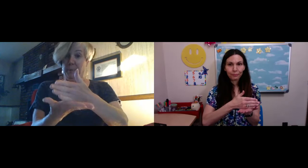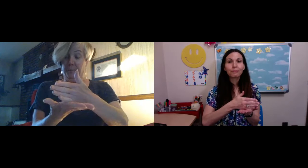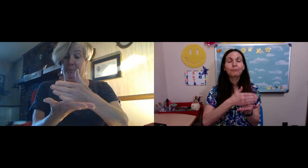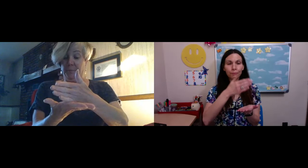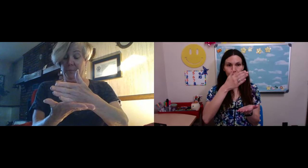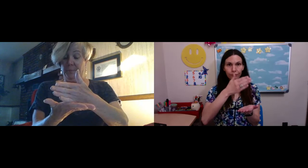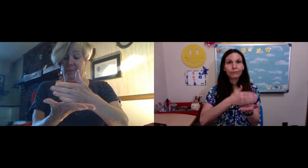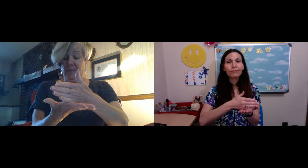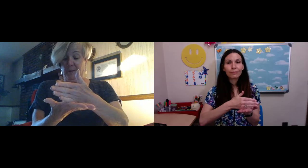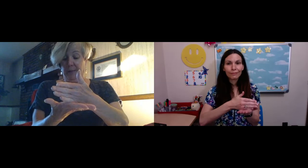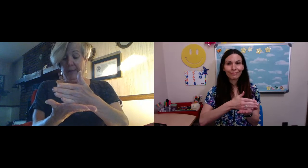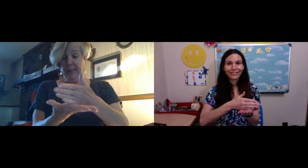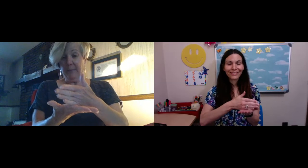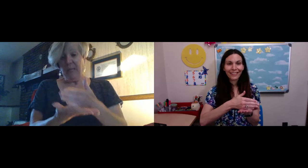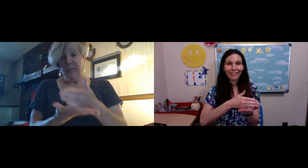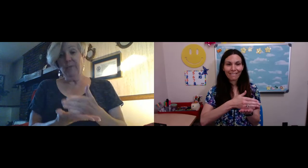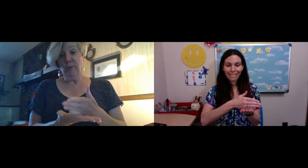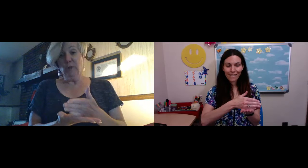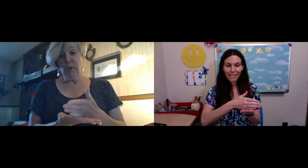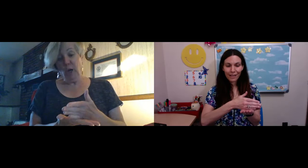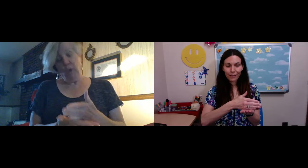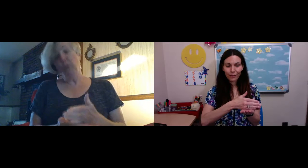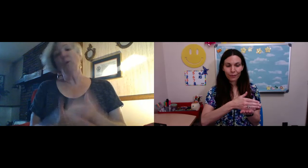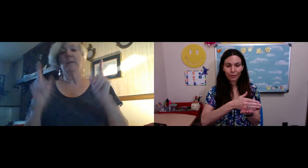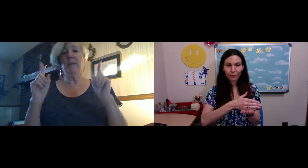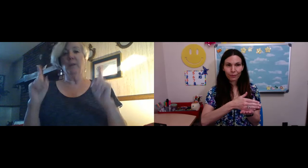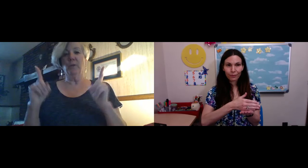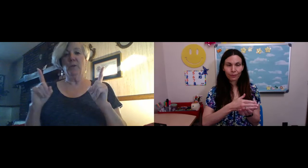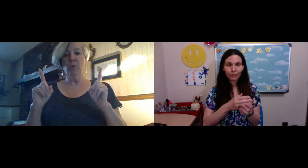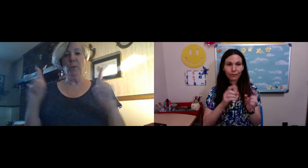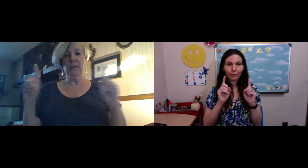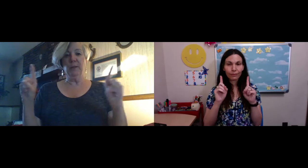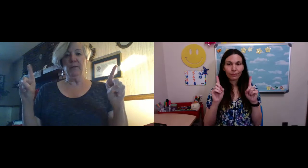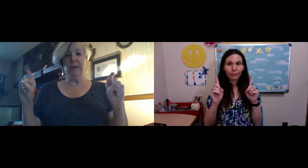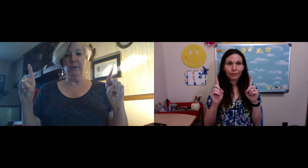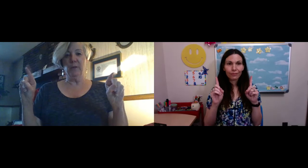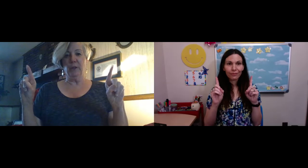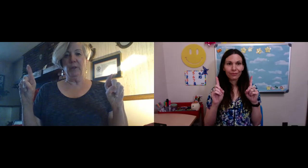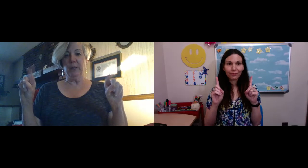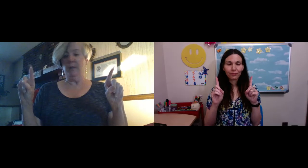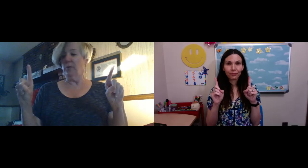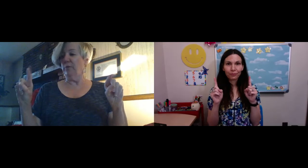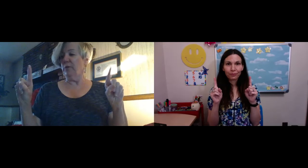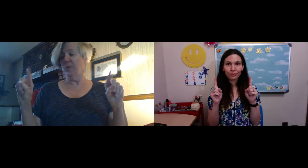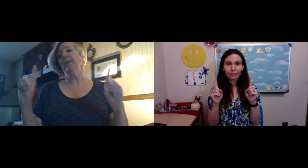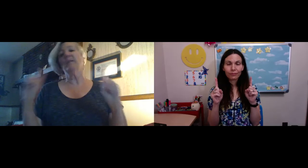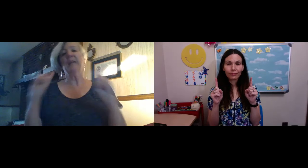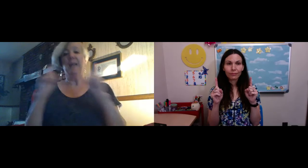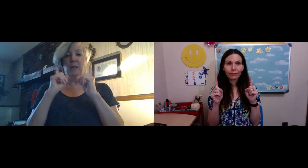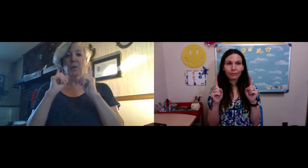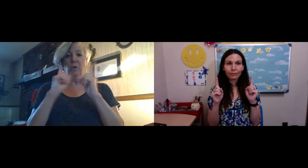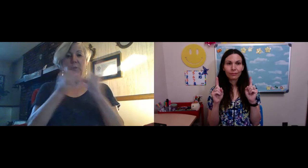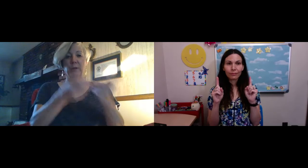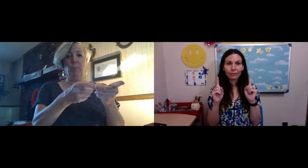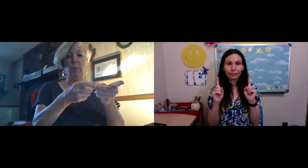stop. Okay, and for go, take your two pointer fingers on your hand, your first fingers,